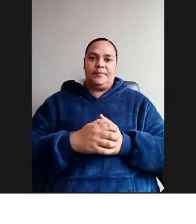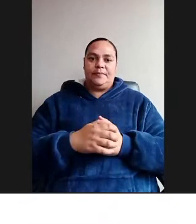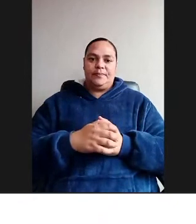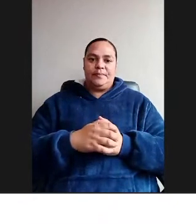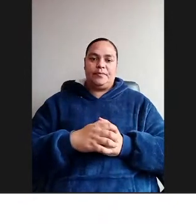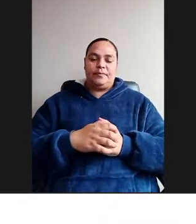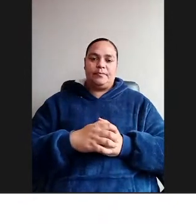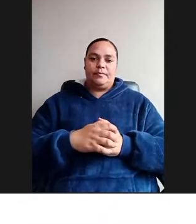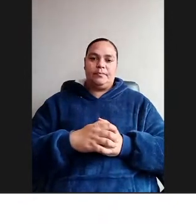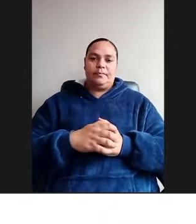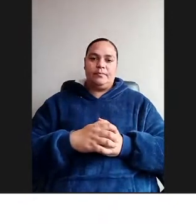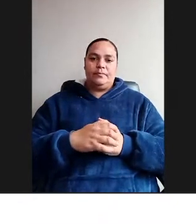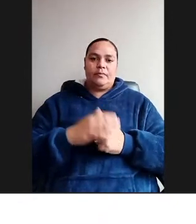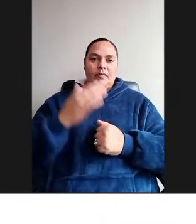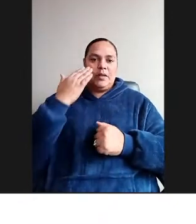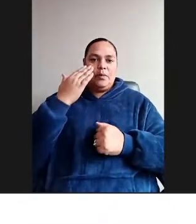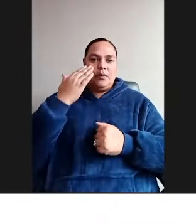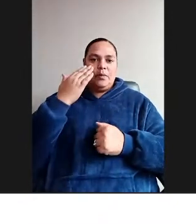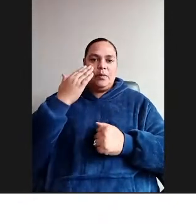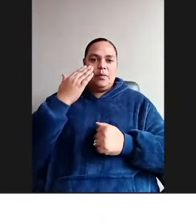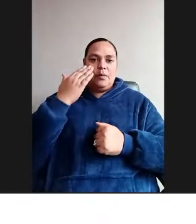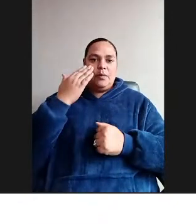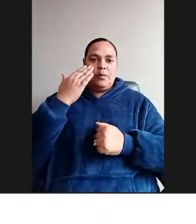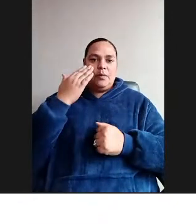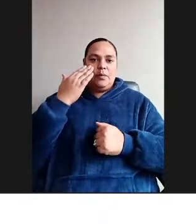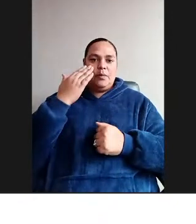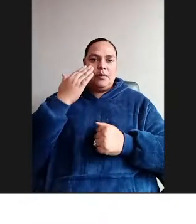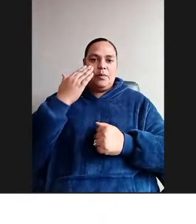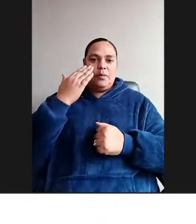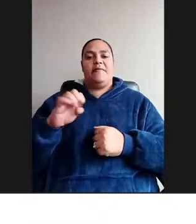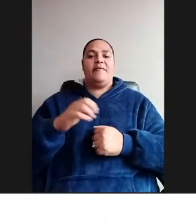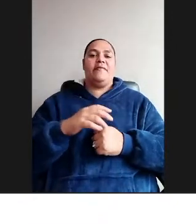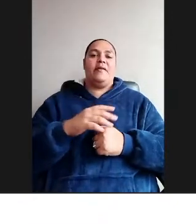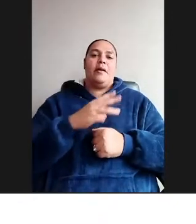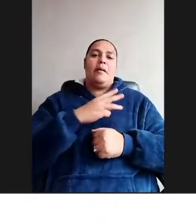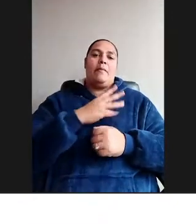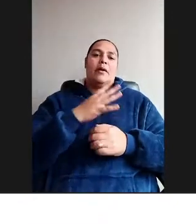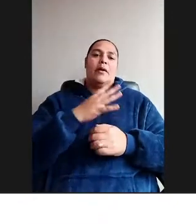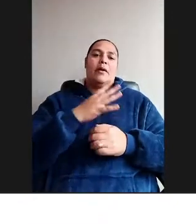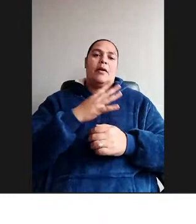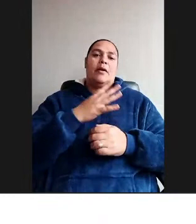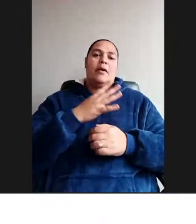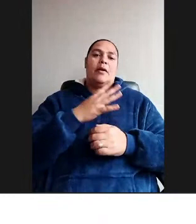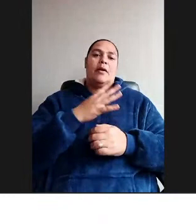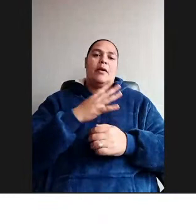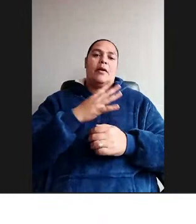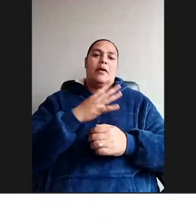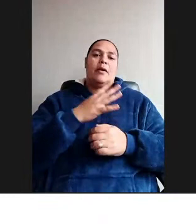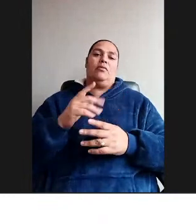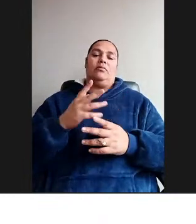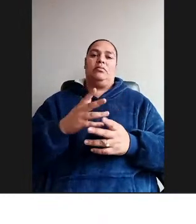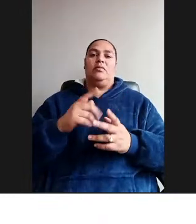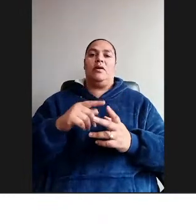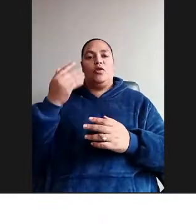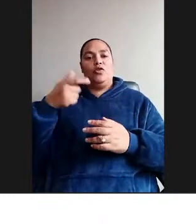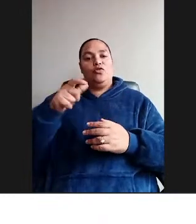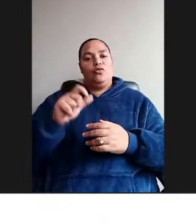Good morning, Genevieve Ackham, Manager, Office of the Secretary. Good morning, Chair and everyone.